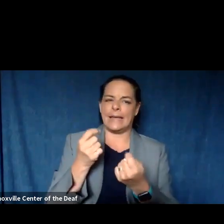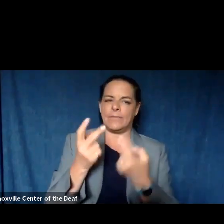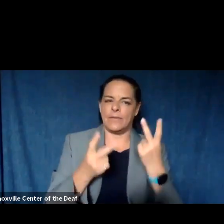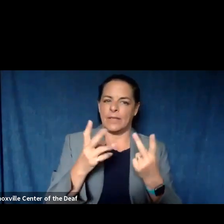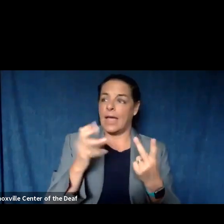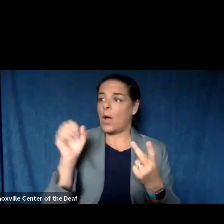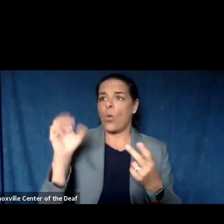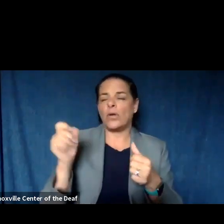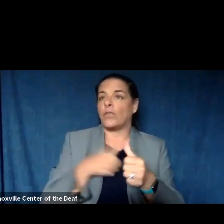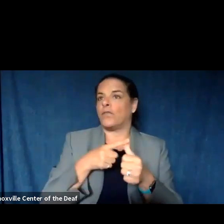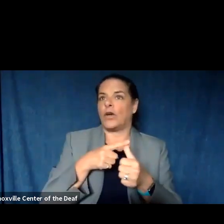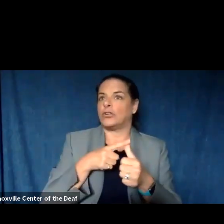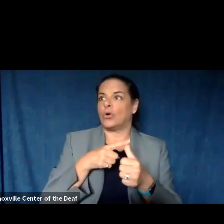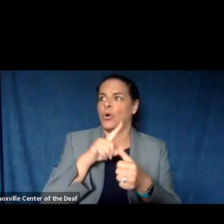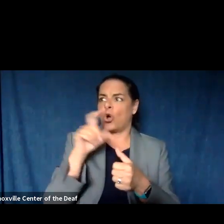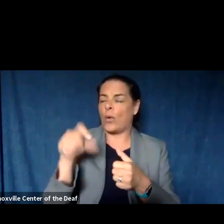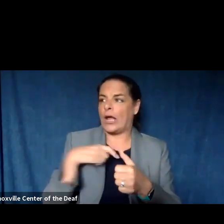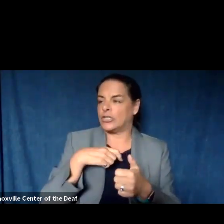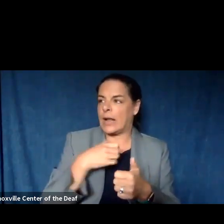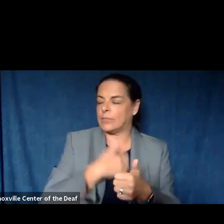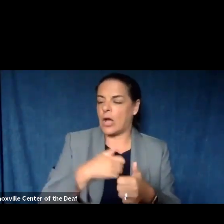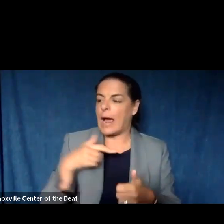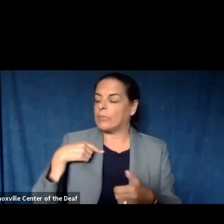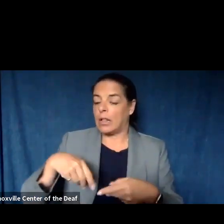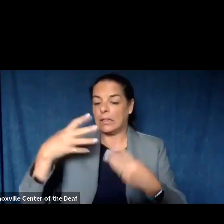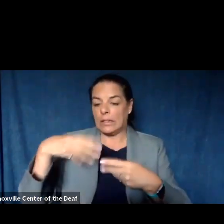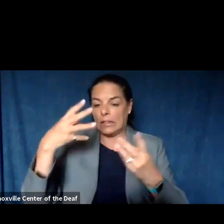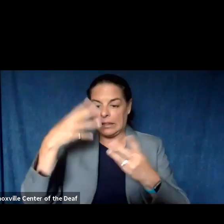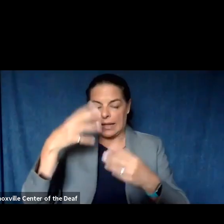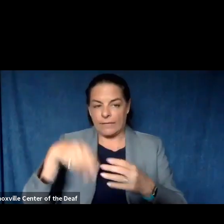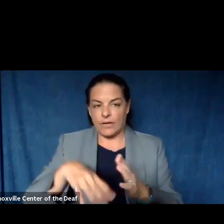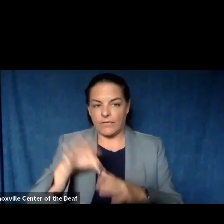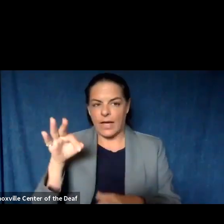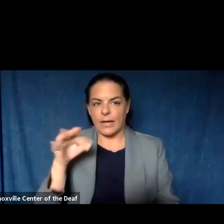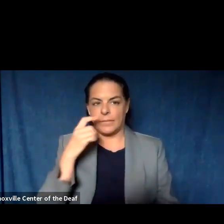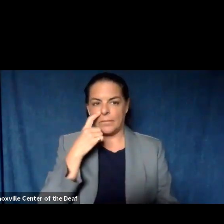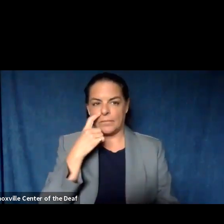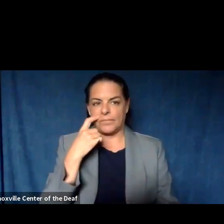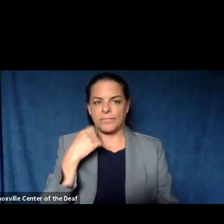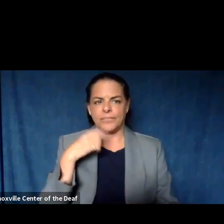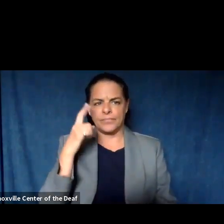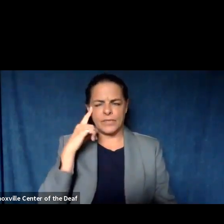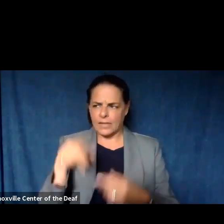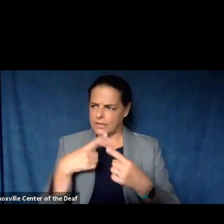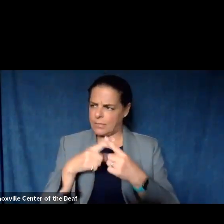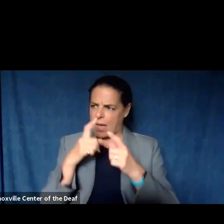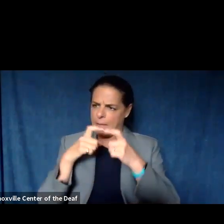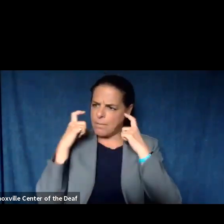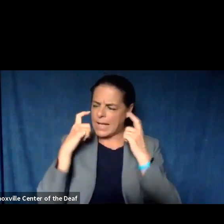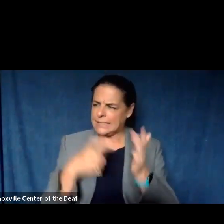original question? I'm sorry. Scrolling back up to the original question. I believe it was about mask mandate.